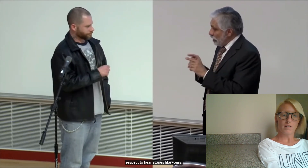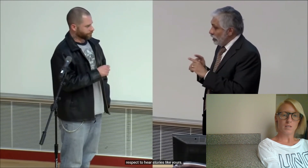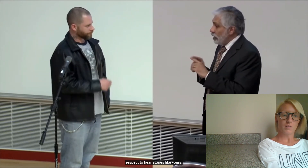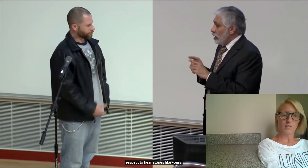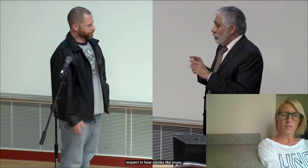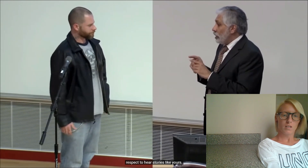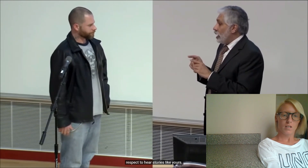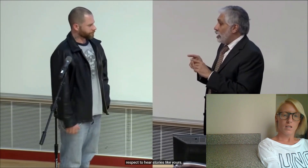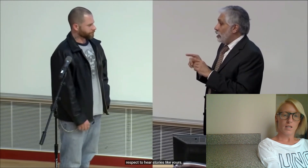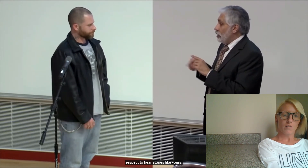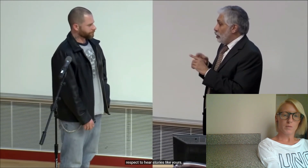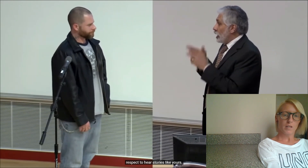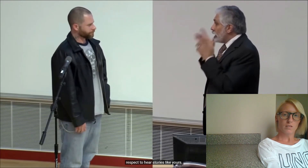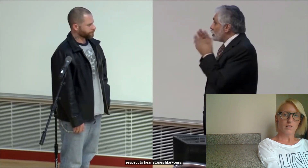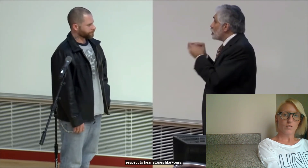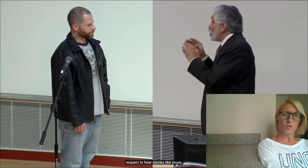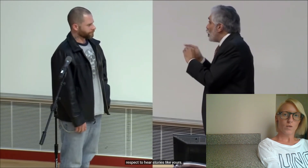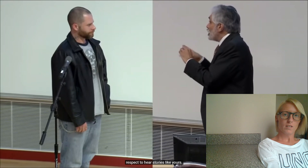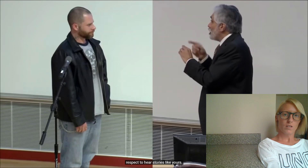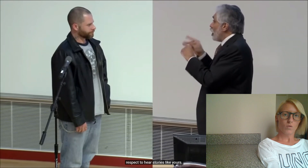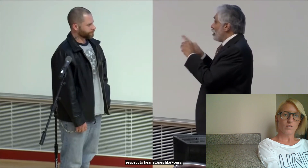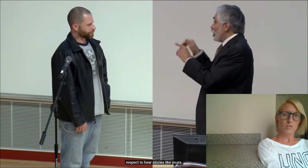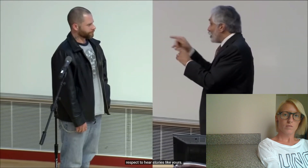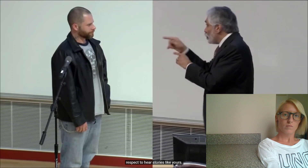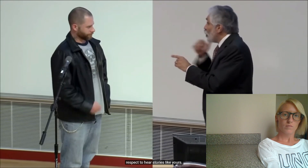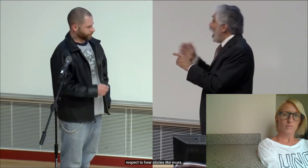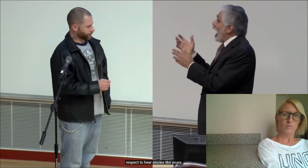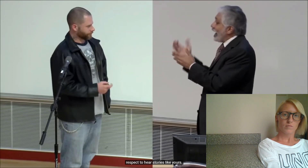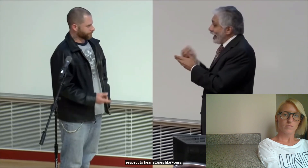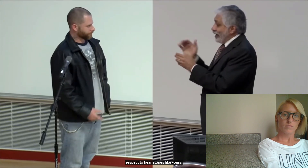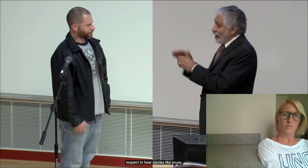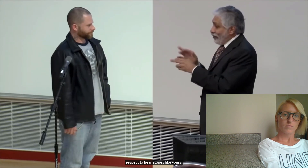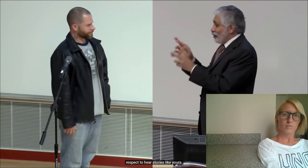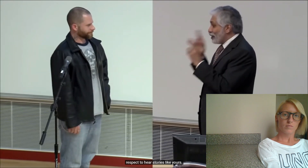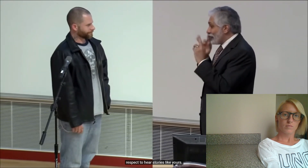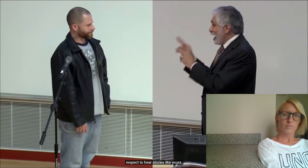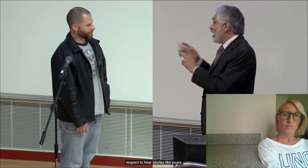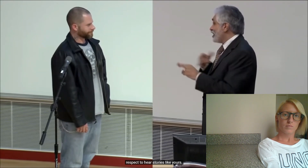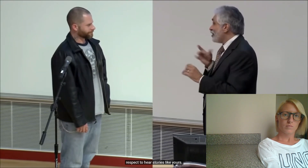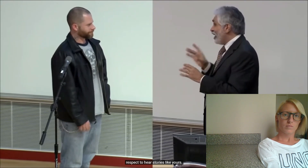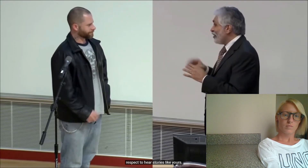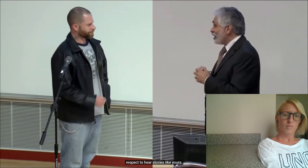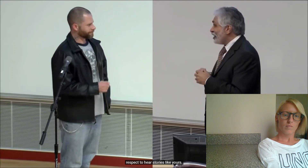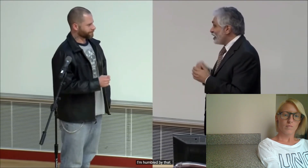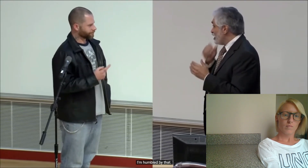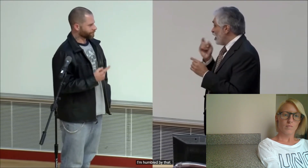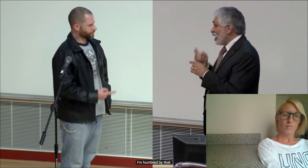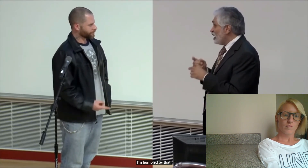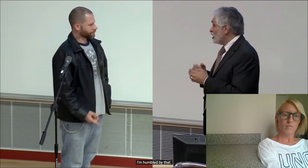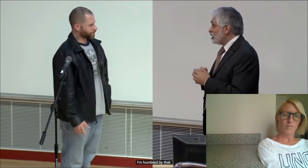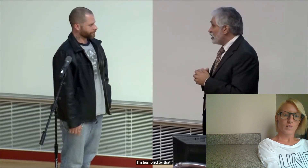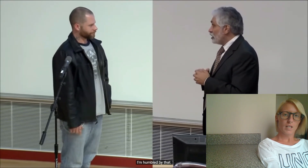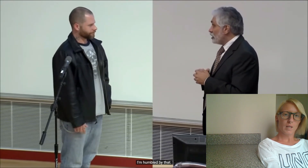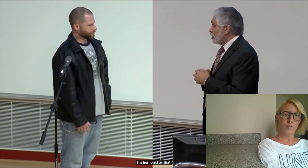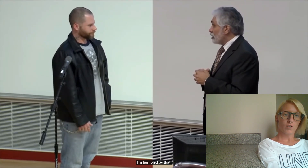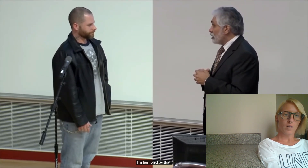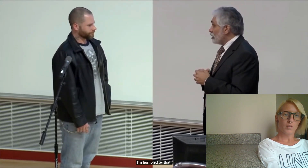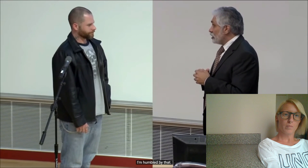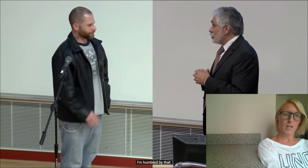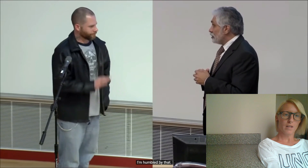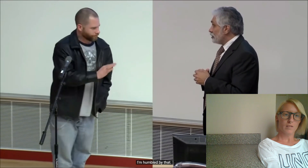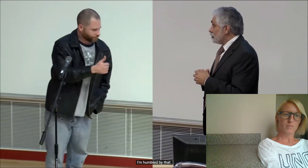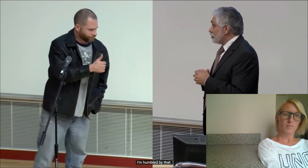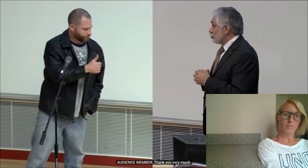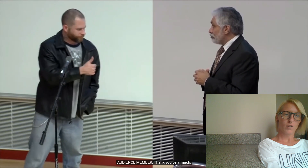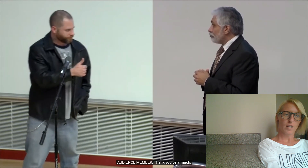enough to work my respect discipline. And I to respect to hear stories like yours. hear stories like yours. I'm humbled And I'm by very that.